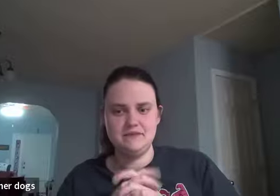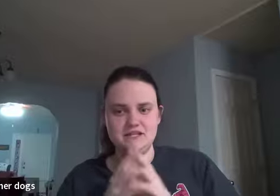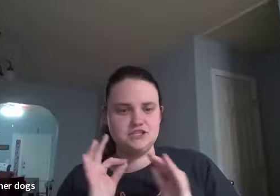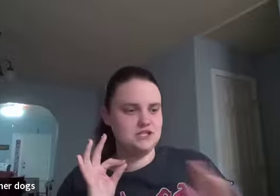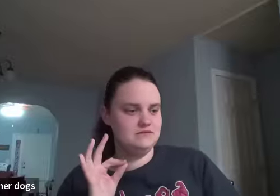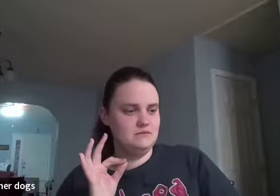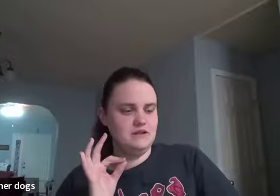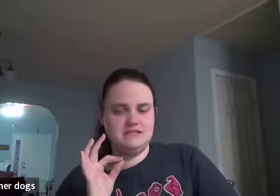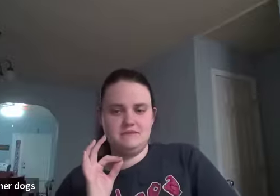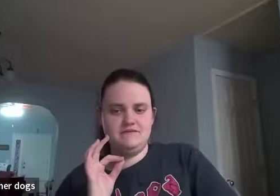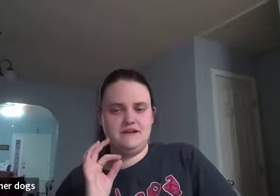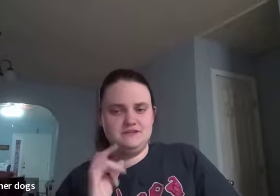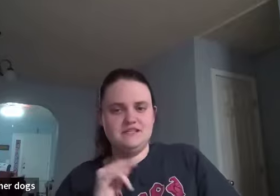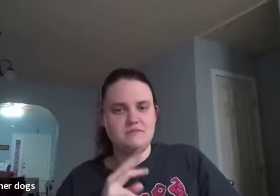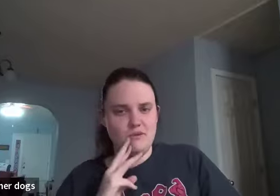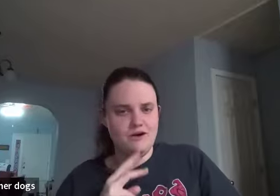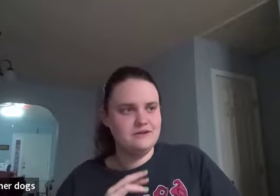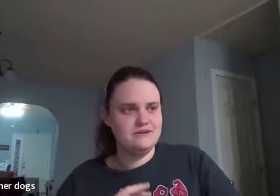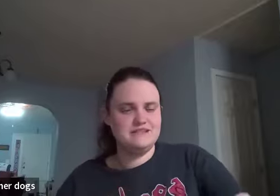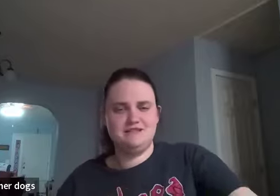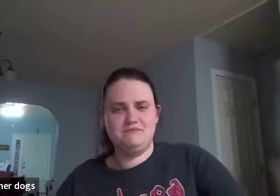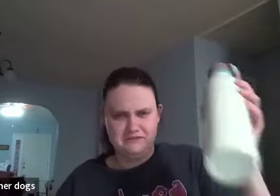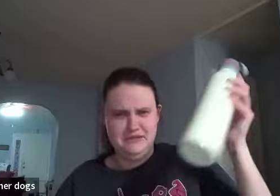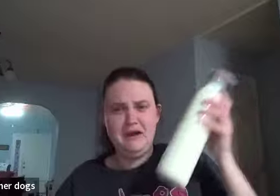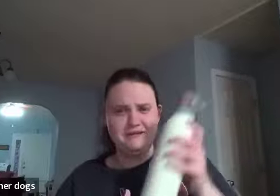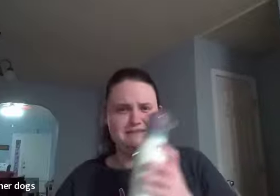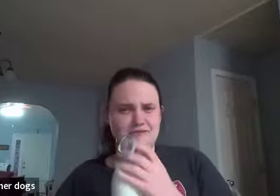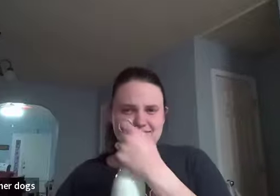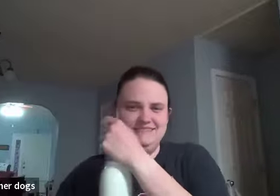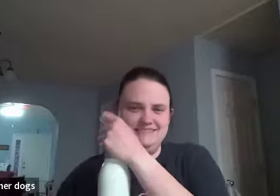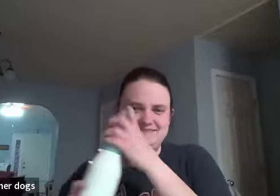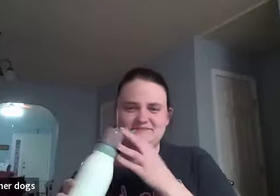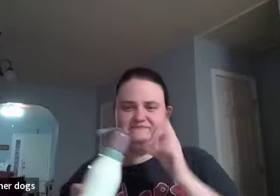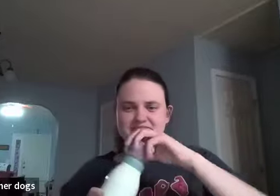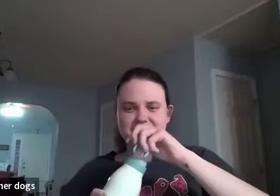I'm making sure while I take my final sip of my water because it's about to be out myself.